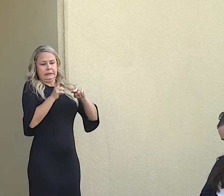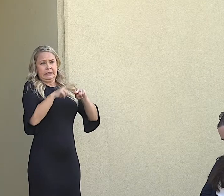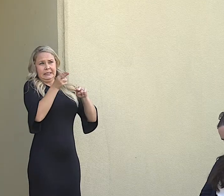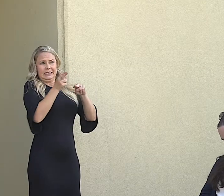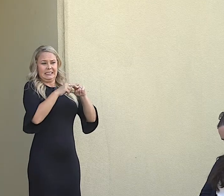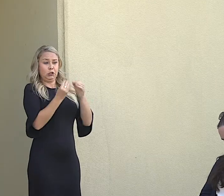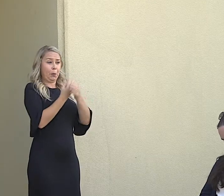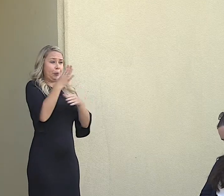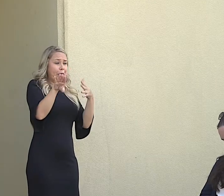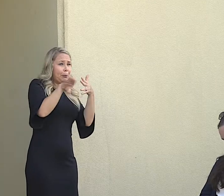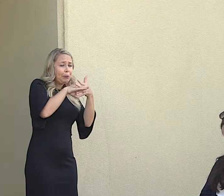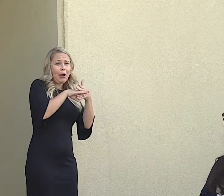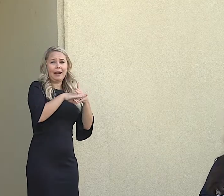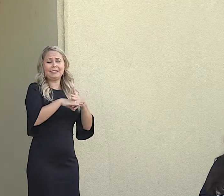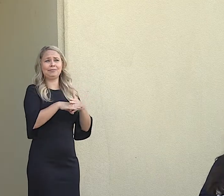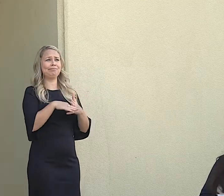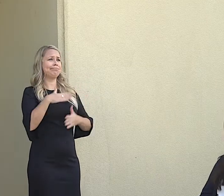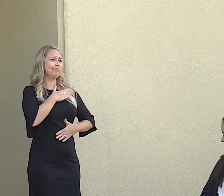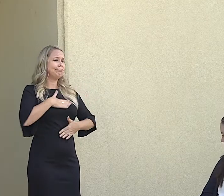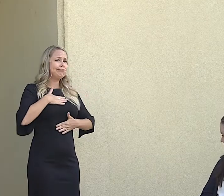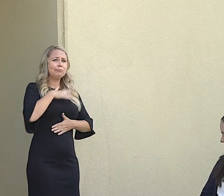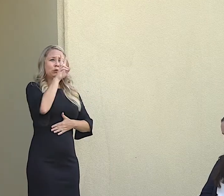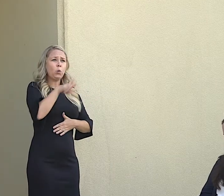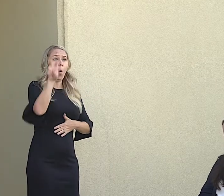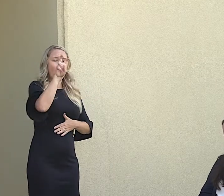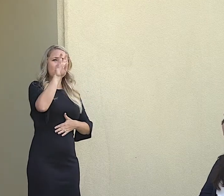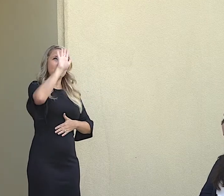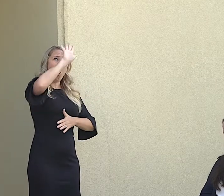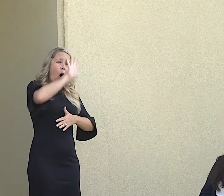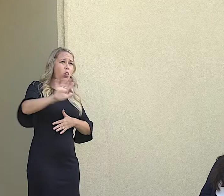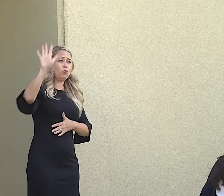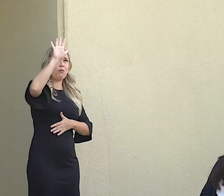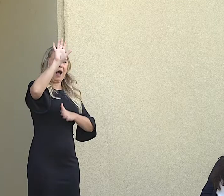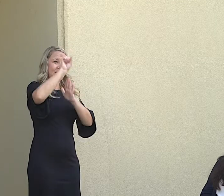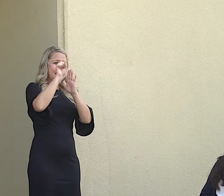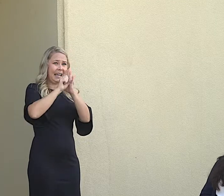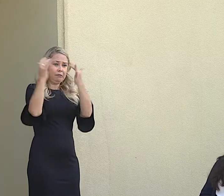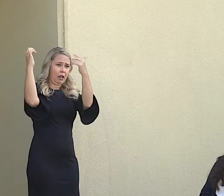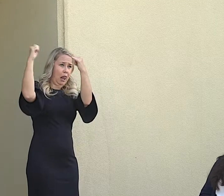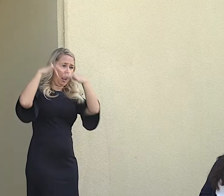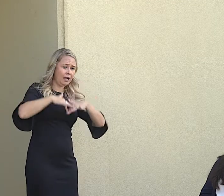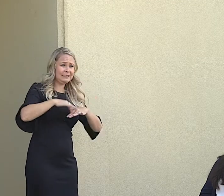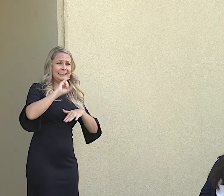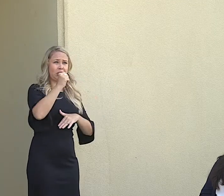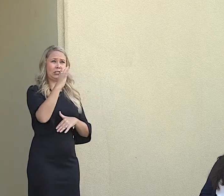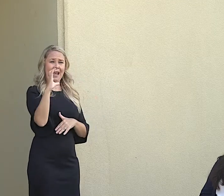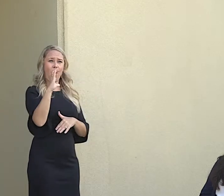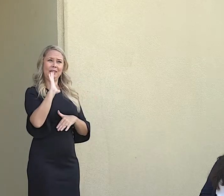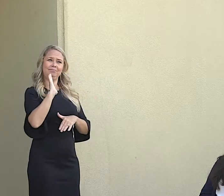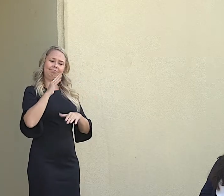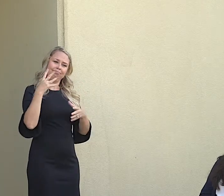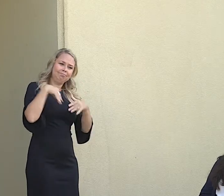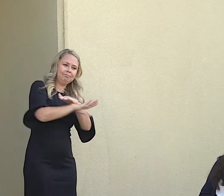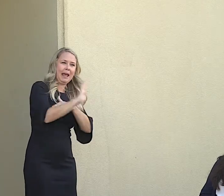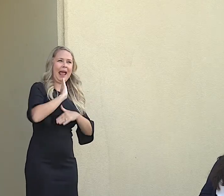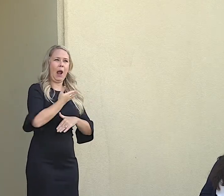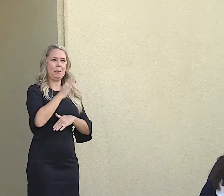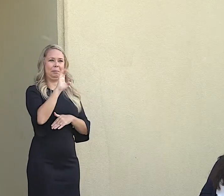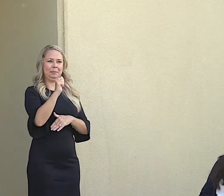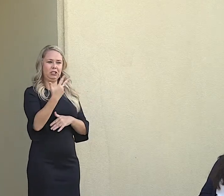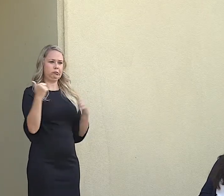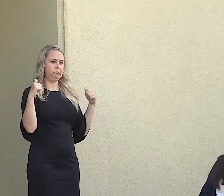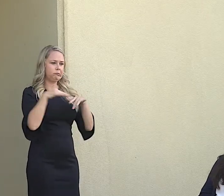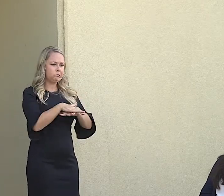breakers, tourists, people from outside of the state, all around the country and around the community coming into St. Johns County beaches. The hope